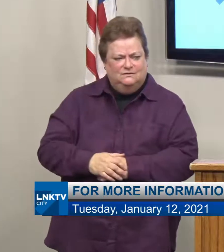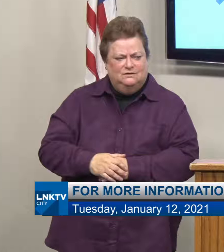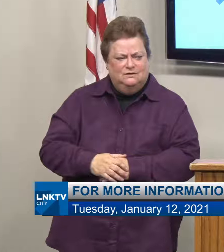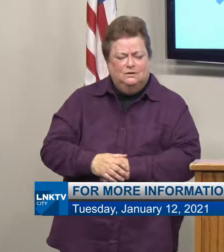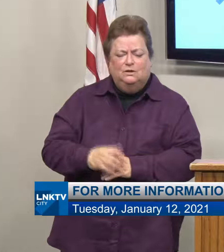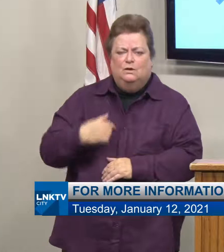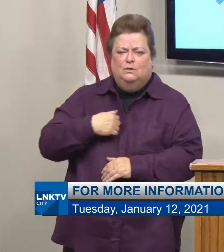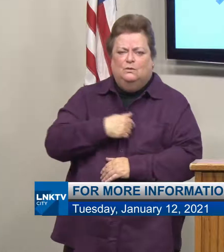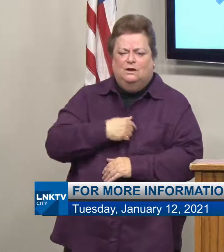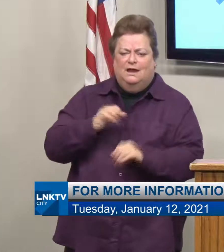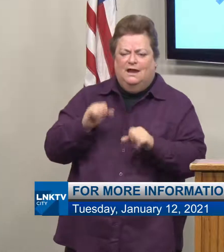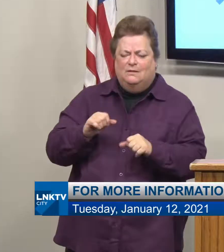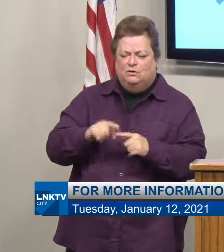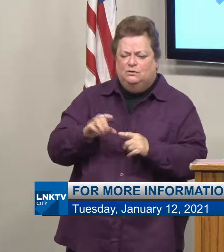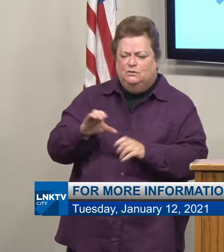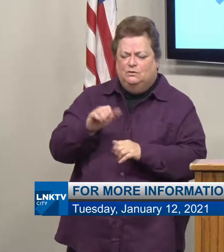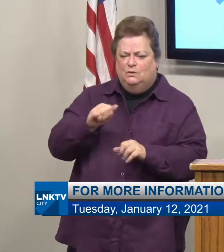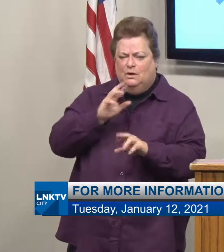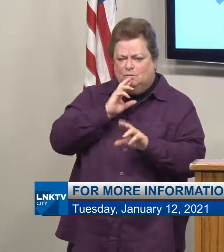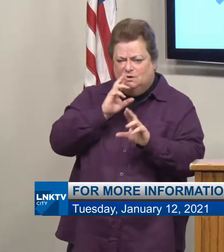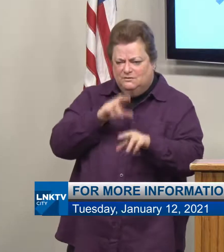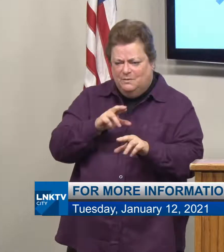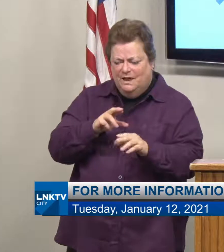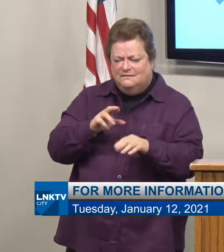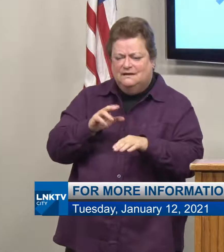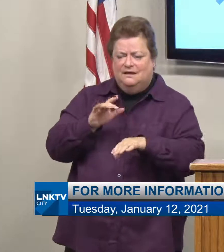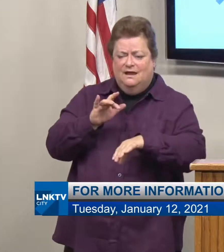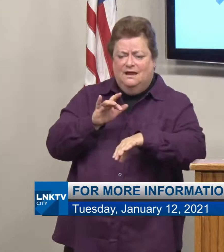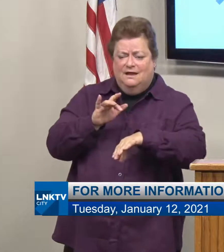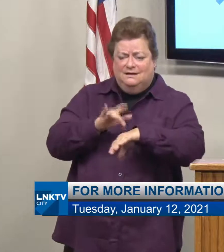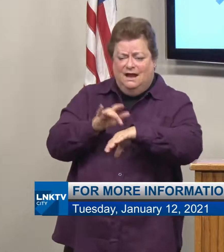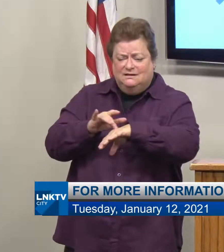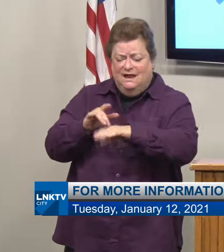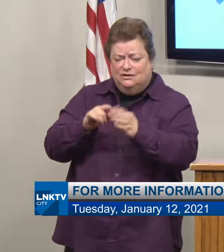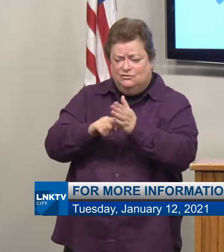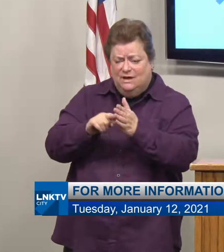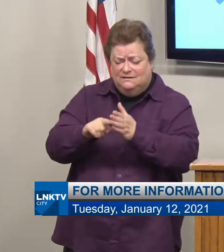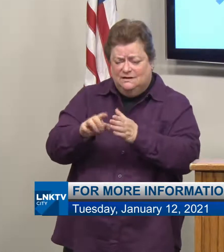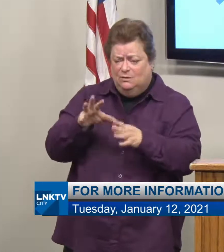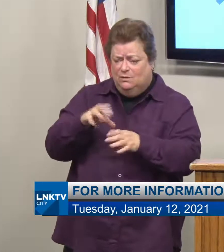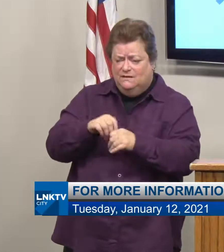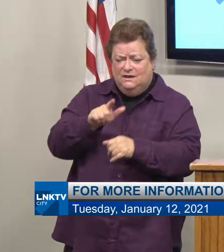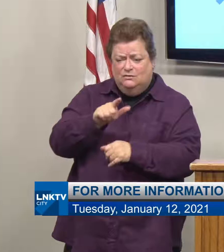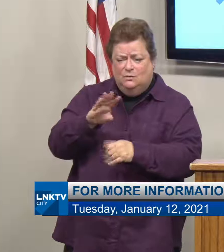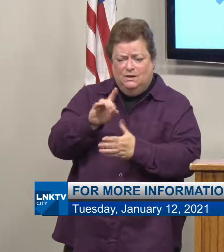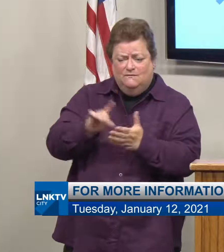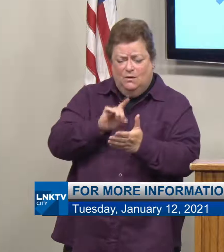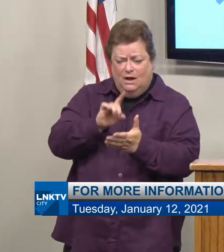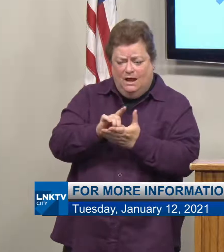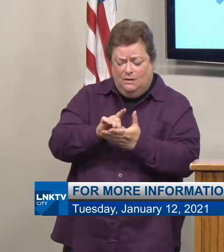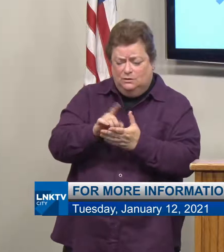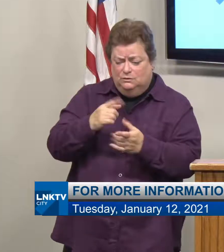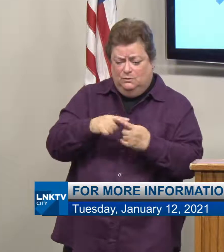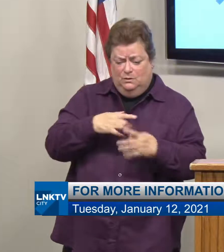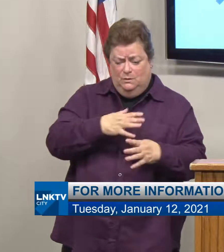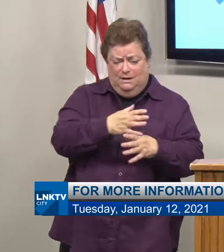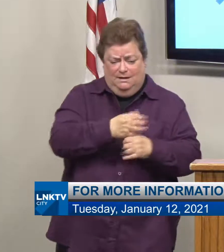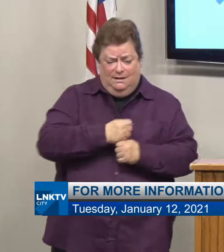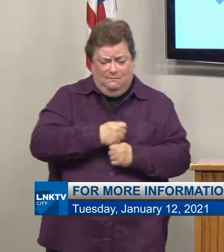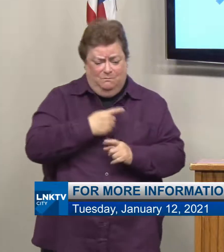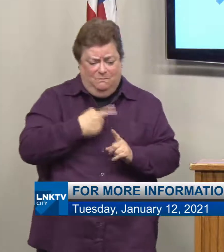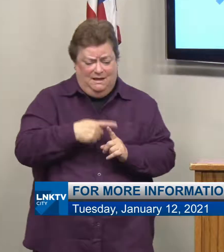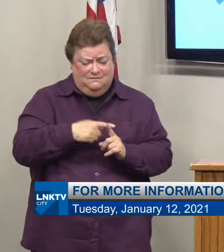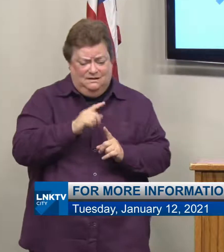able to do a response and contact tracing within 24 hours of receiving a positive case.